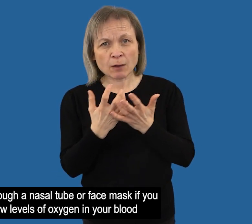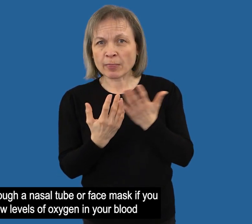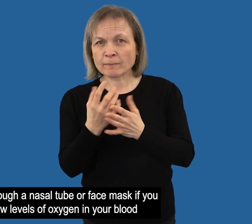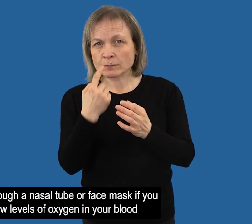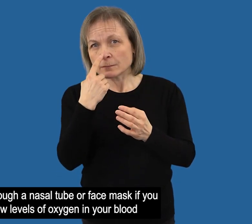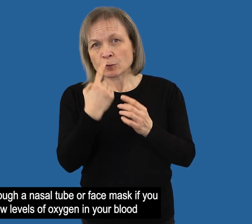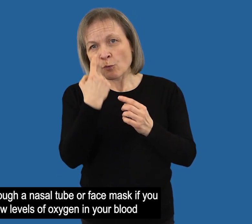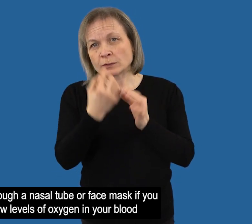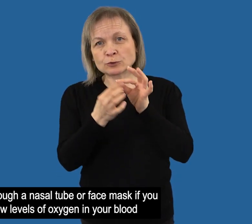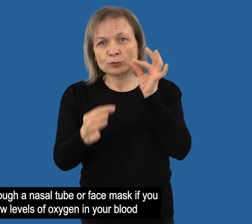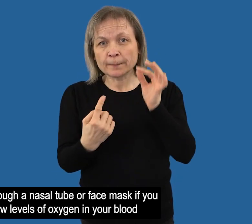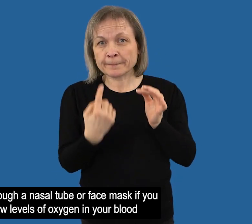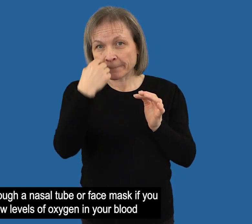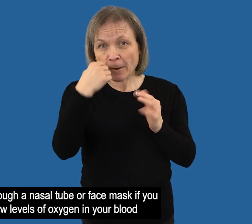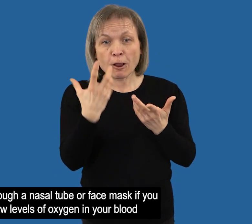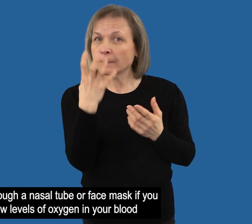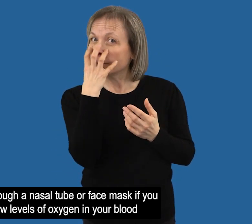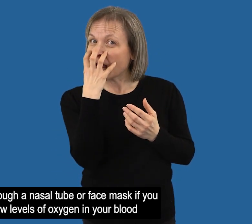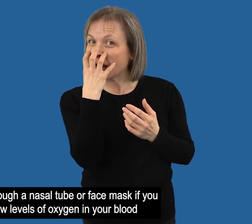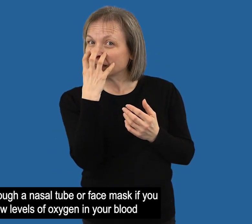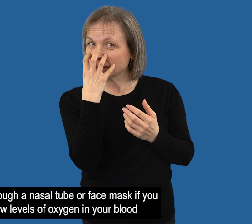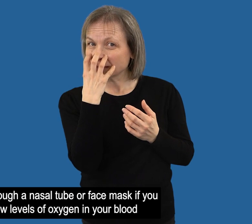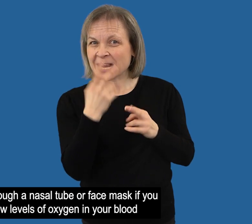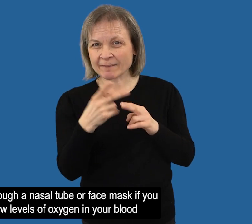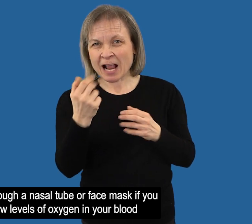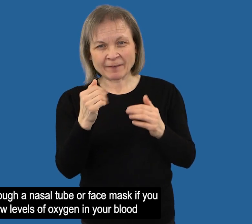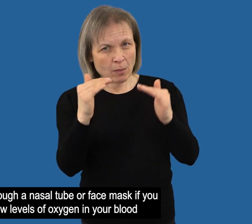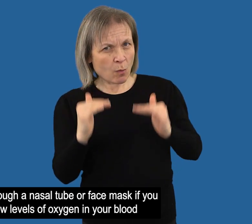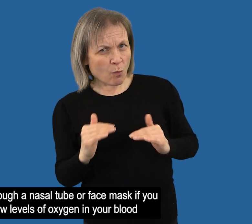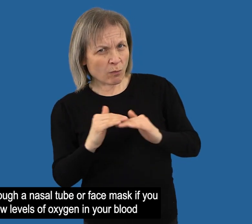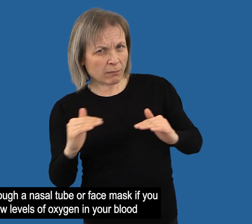Oxygen through a nasal tube or face mask if you have low levels of oxygen in your blood.